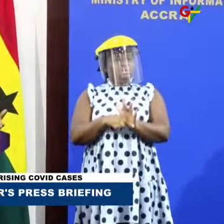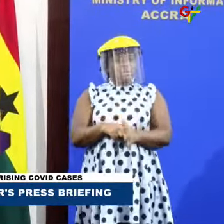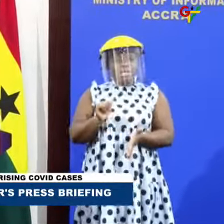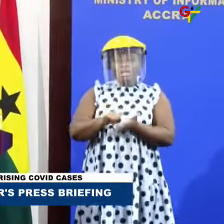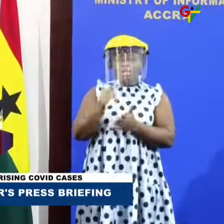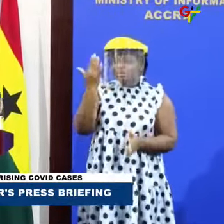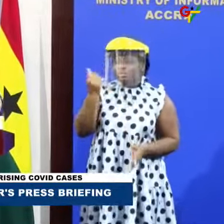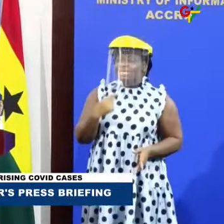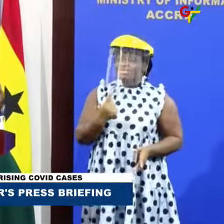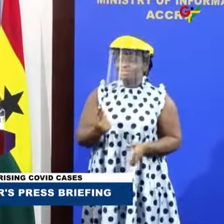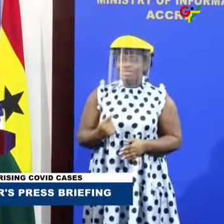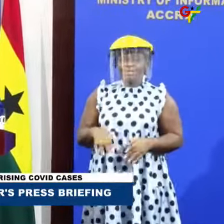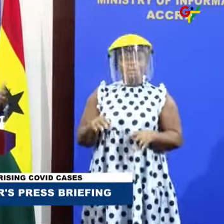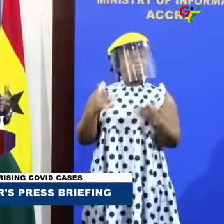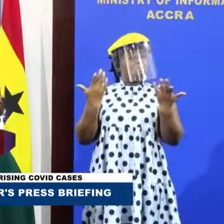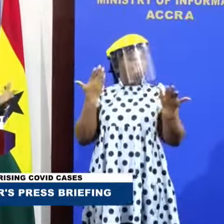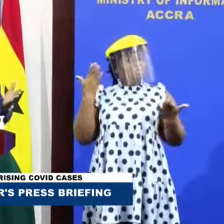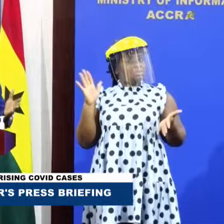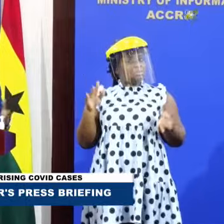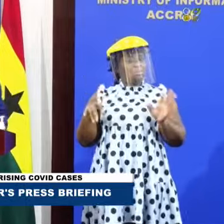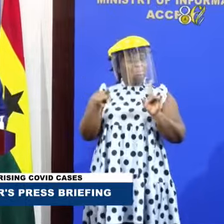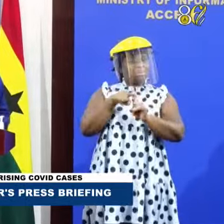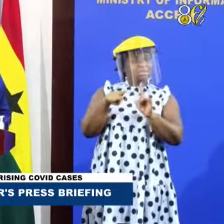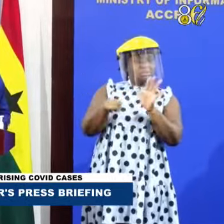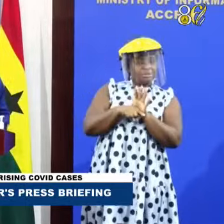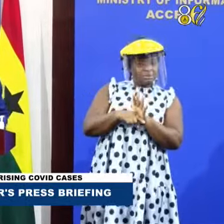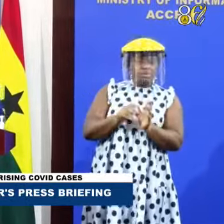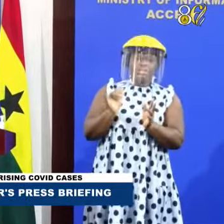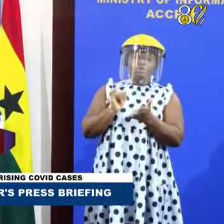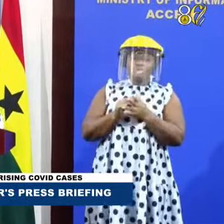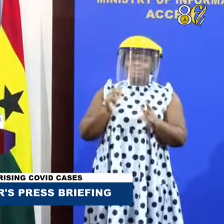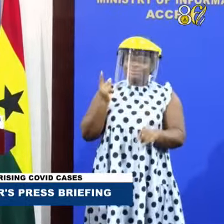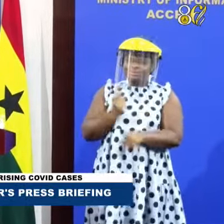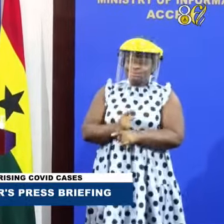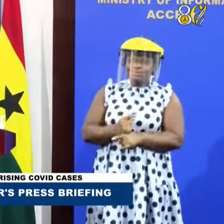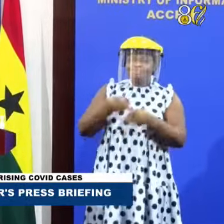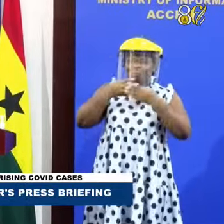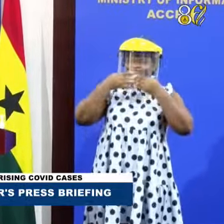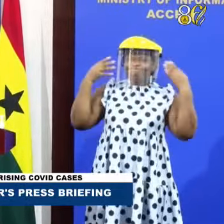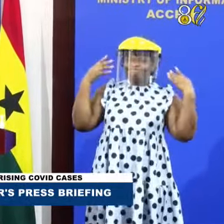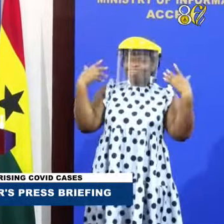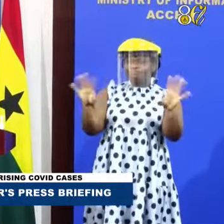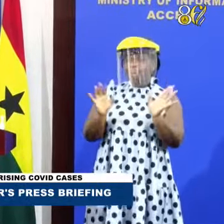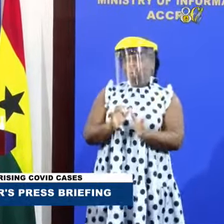is positive. Just wear your mask. That's all the PPE you need.